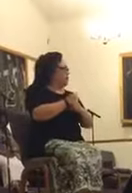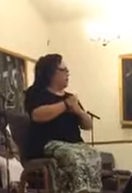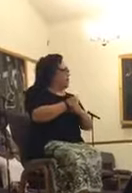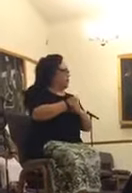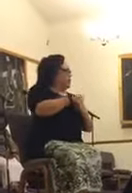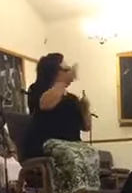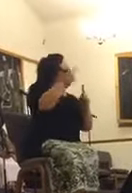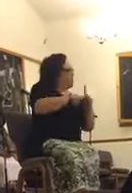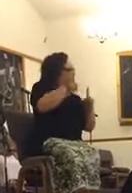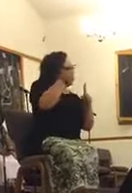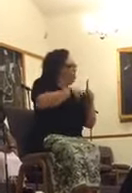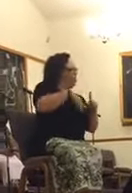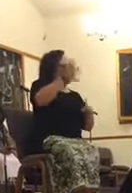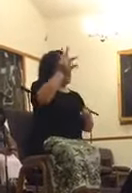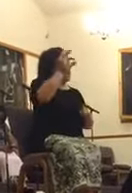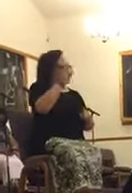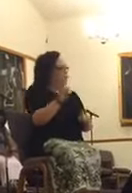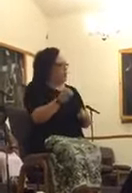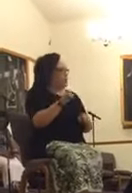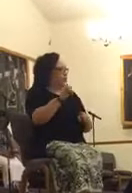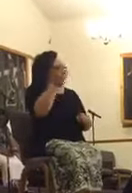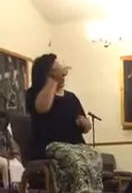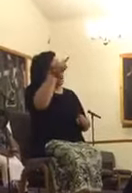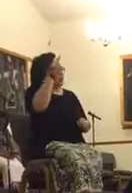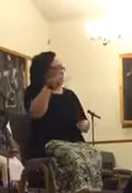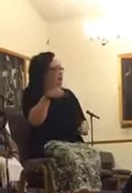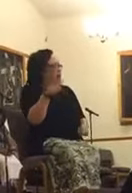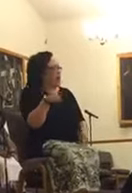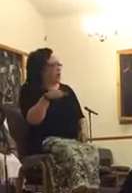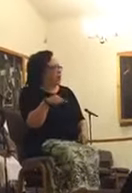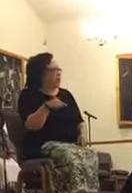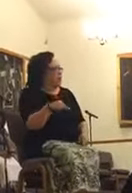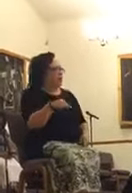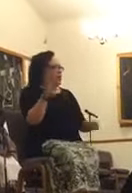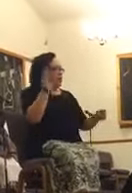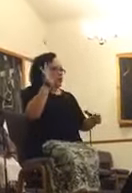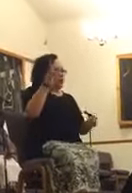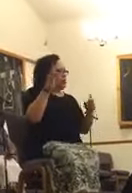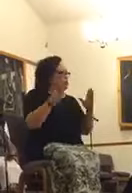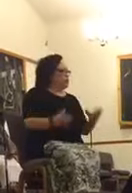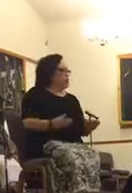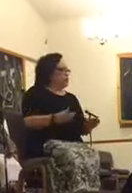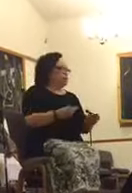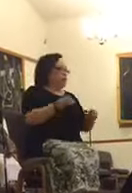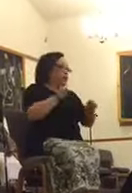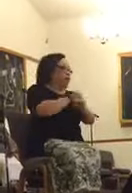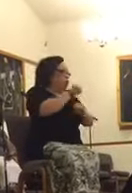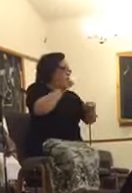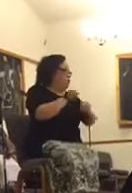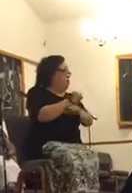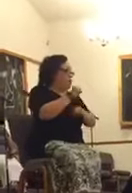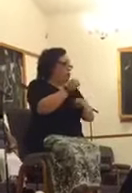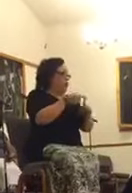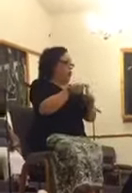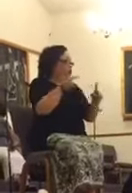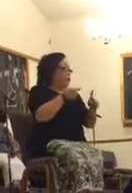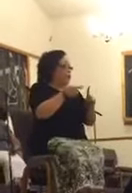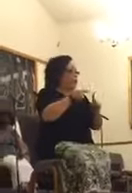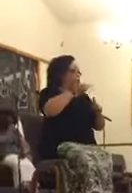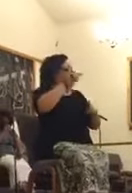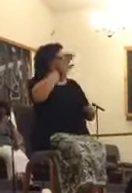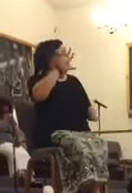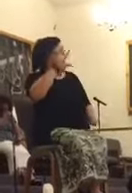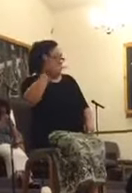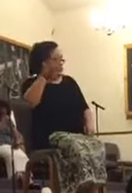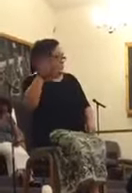pastors are working between 55 and 75 hours a week. Tell somebody that's a dangerous thing. That's a dangerous. 70%